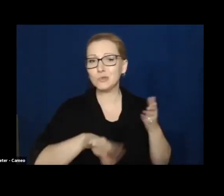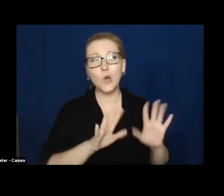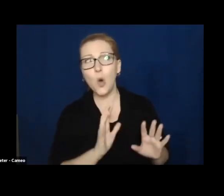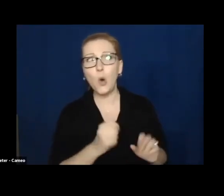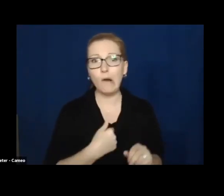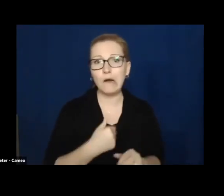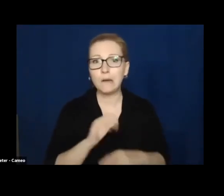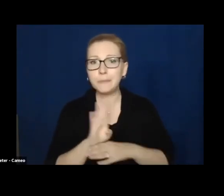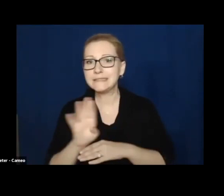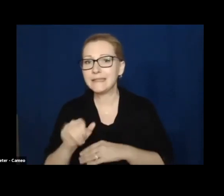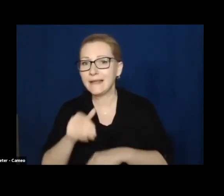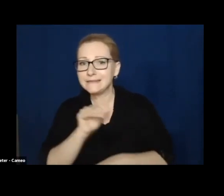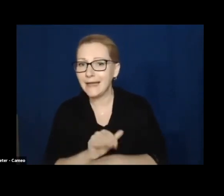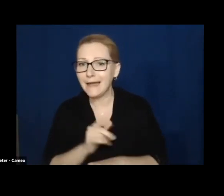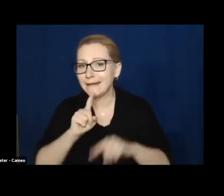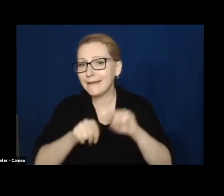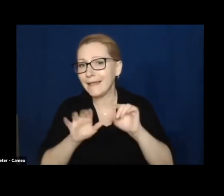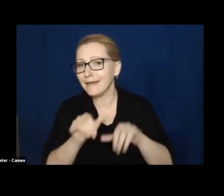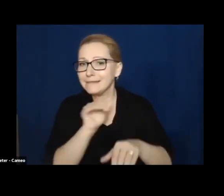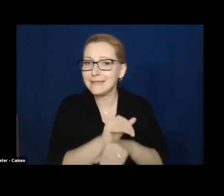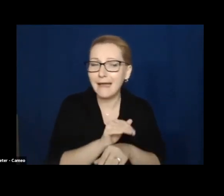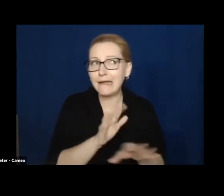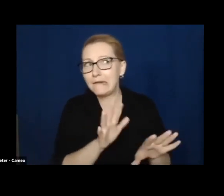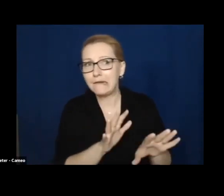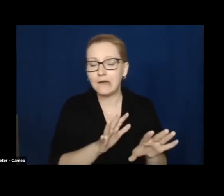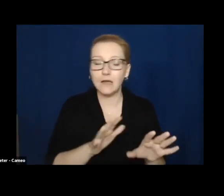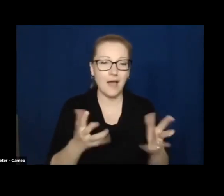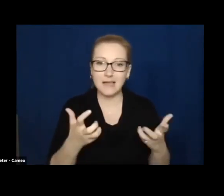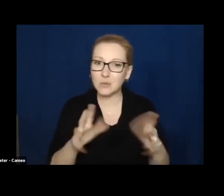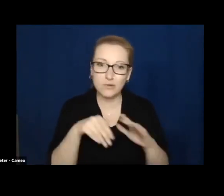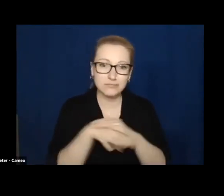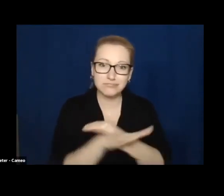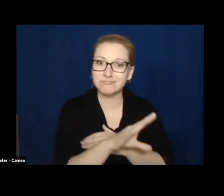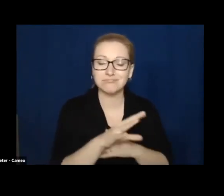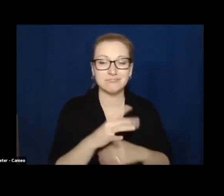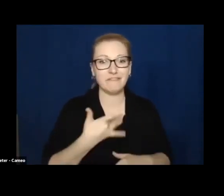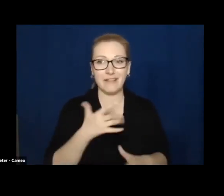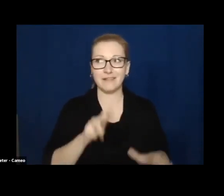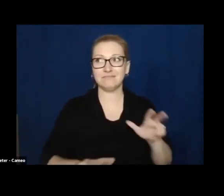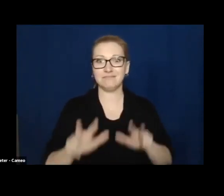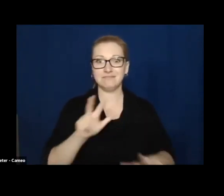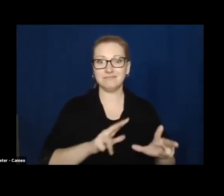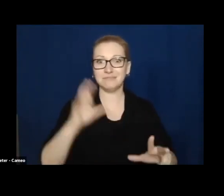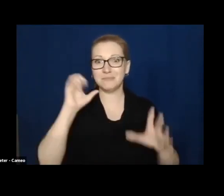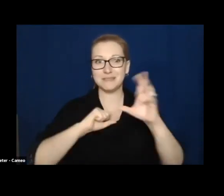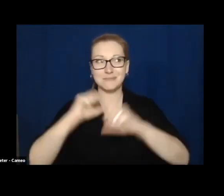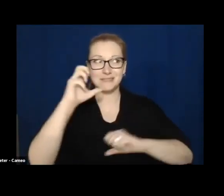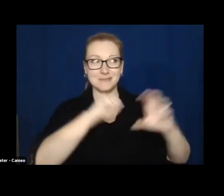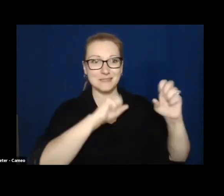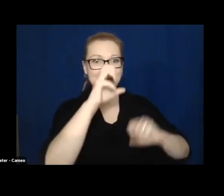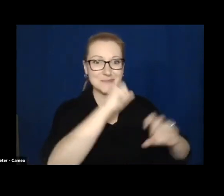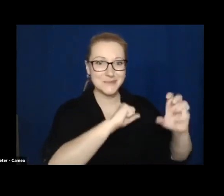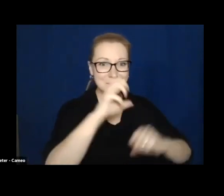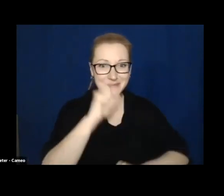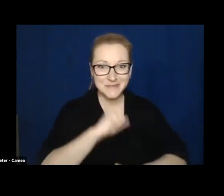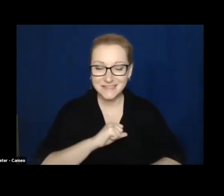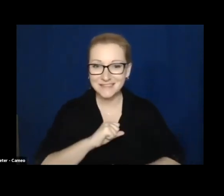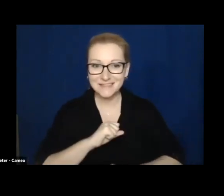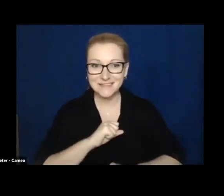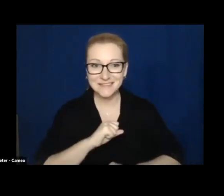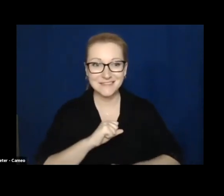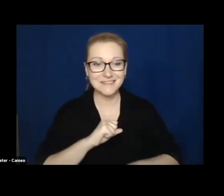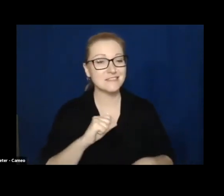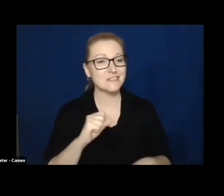I'm busy doing this, just to avoid feeling awkward in loud situations where I might get caught,